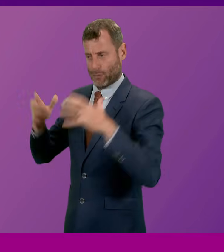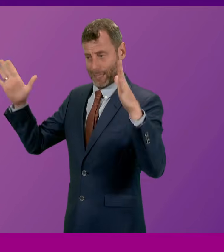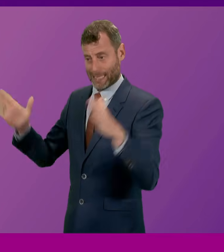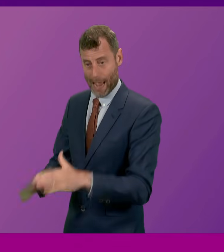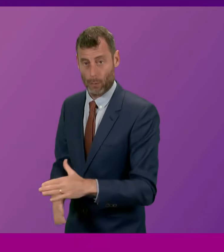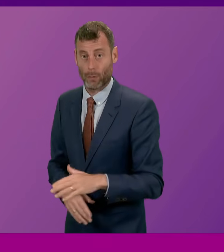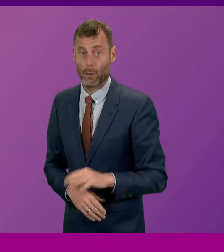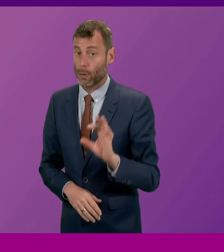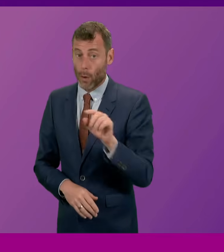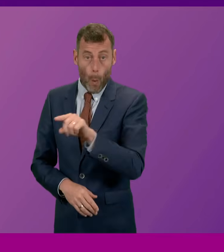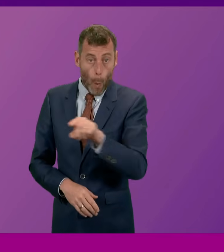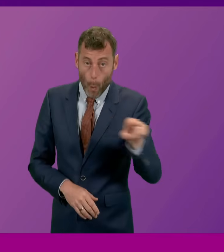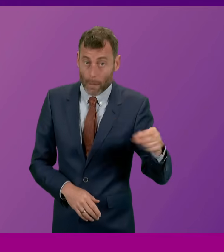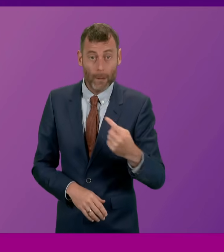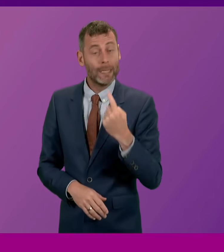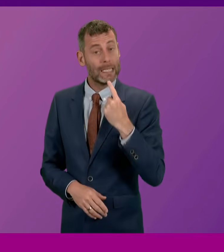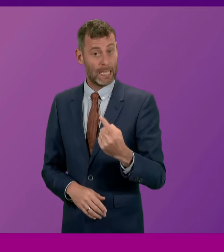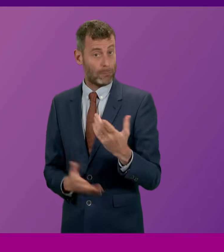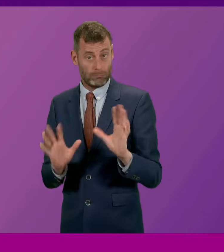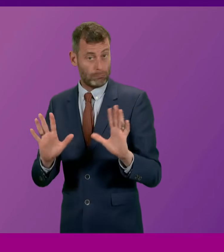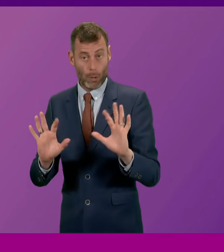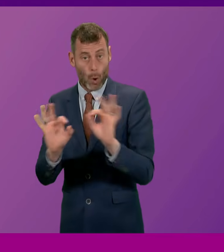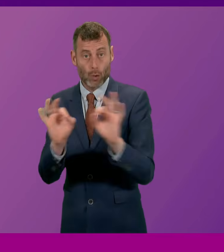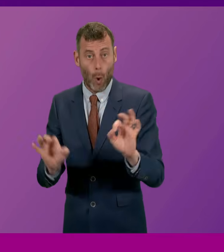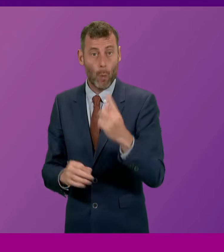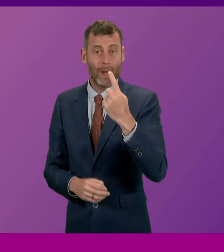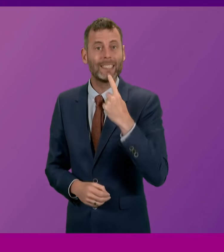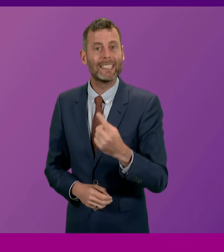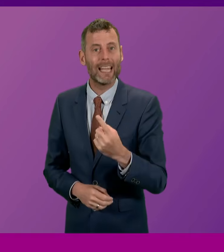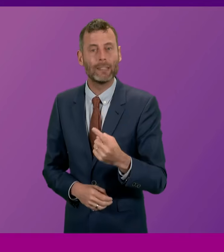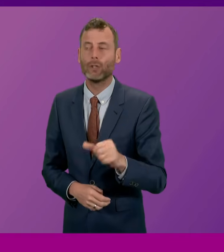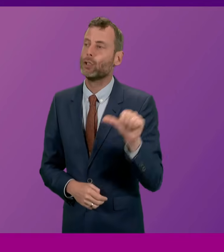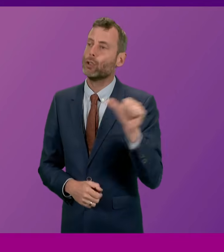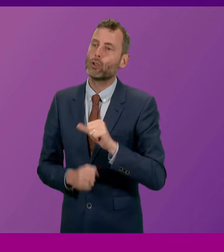of them said to me that I should increase the level of